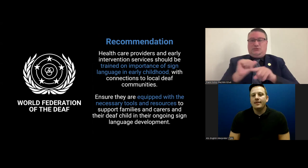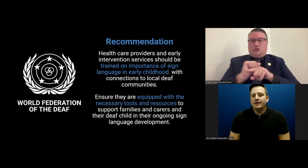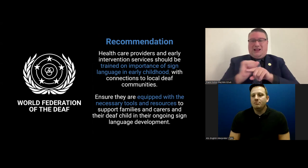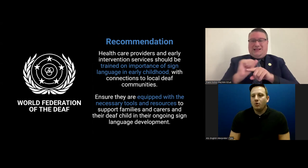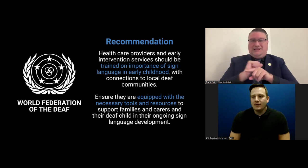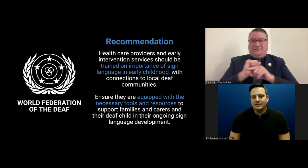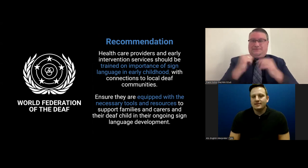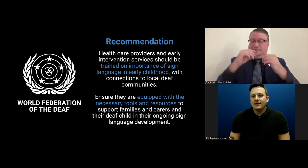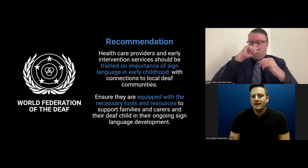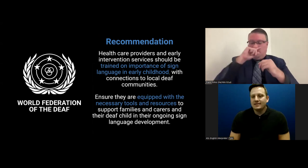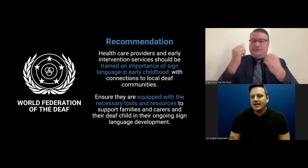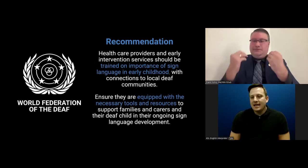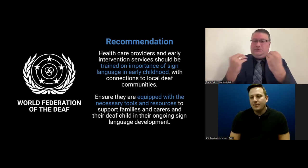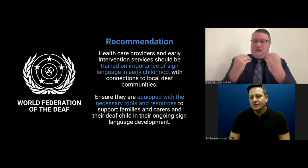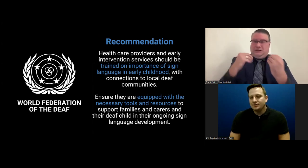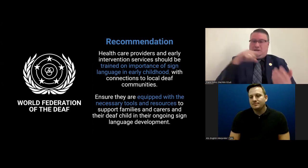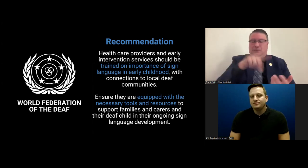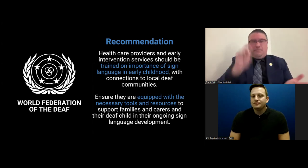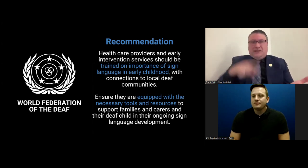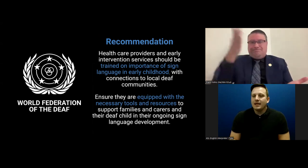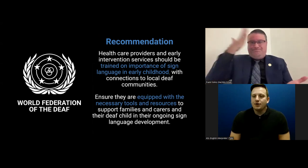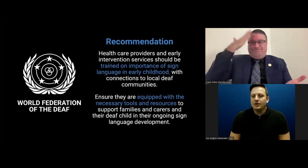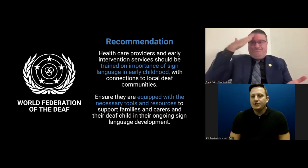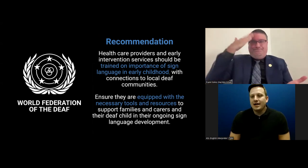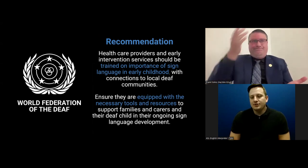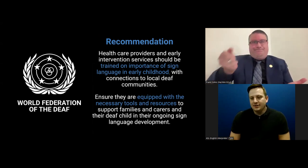the importance of sign language in early childhood.